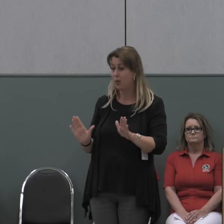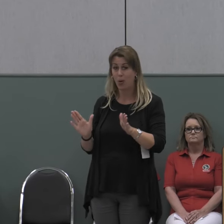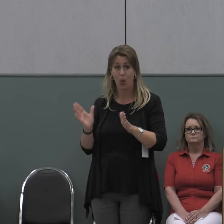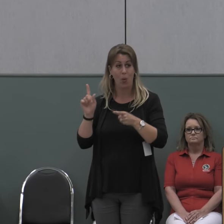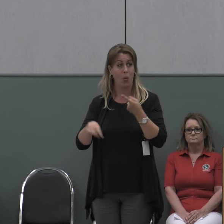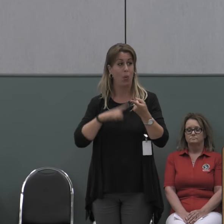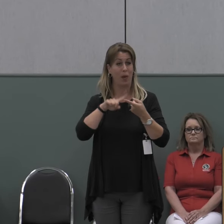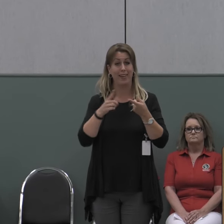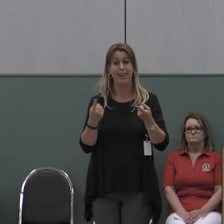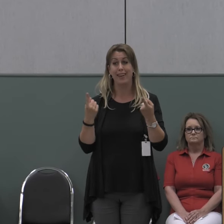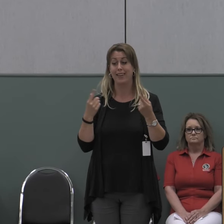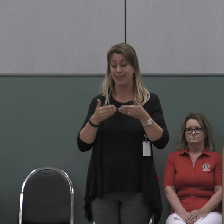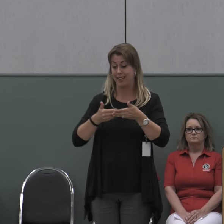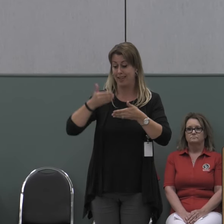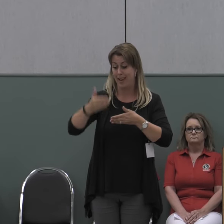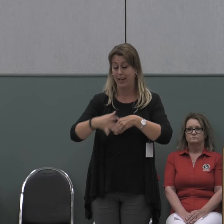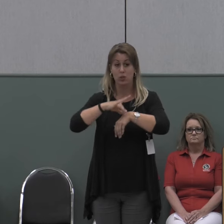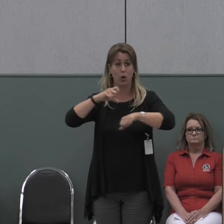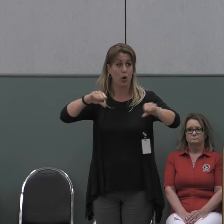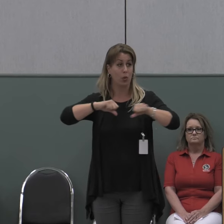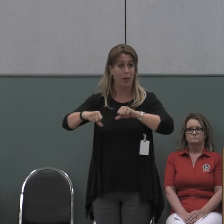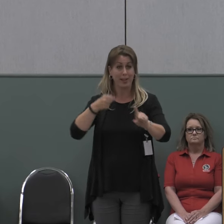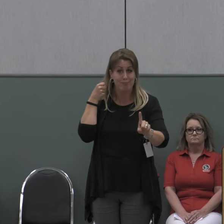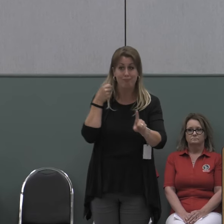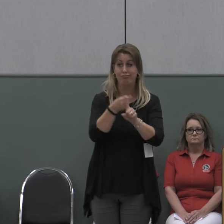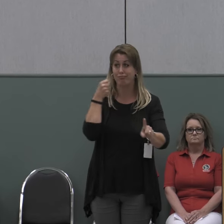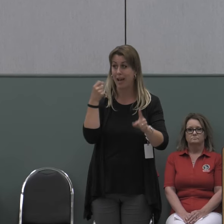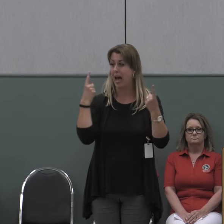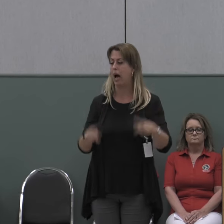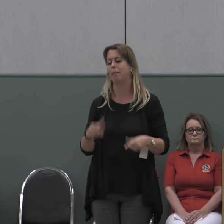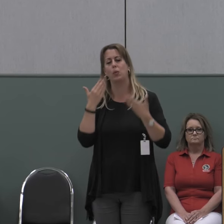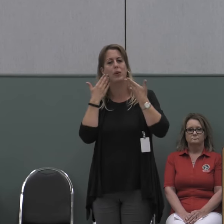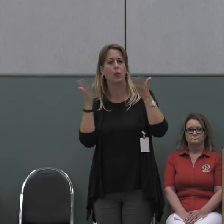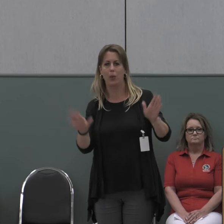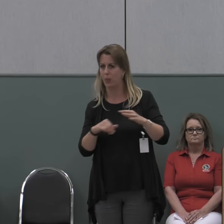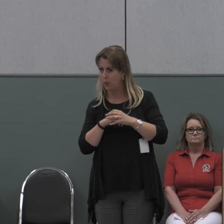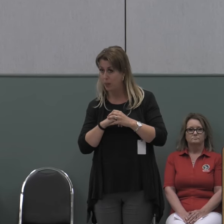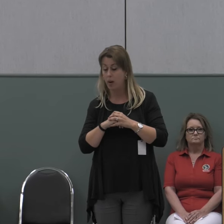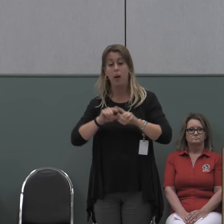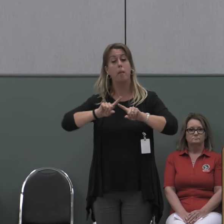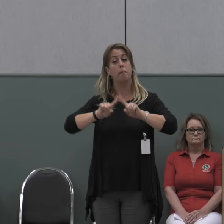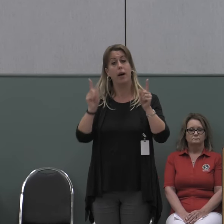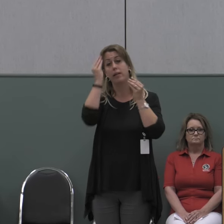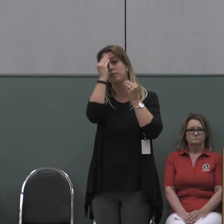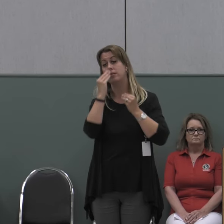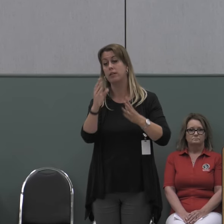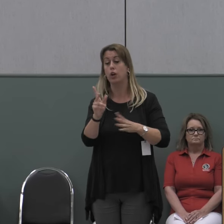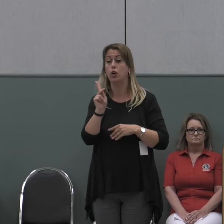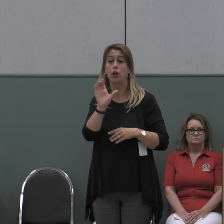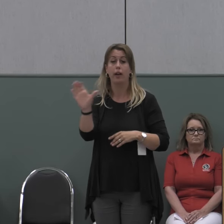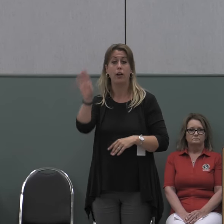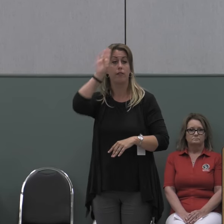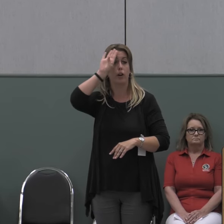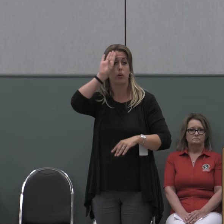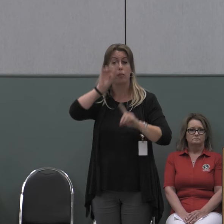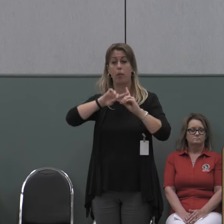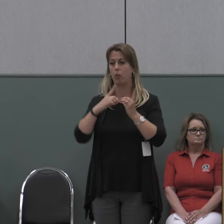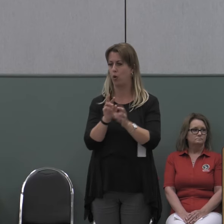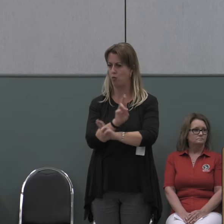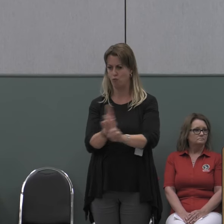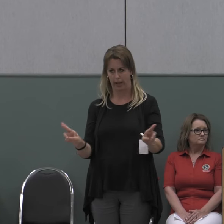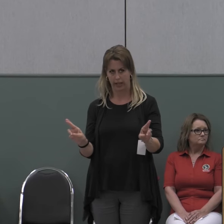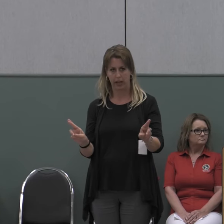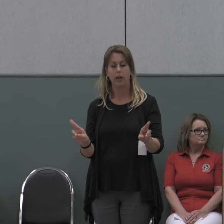one going to happen. I would say that the Kern County Fire Department, we're prepared. We're ready to respond. We